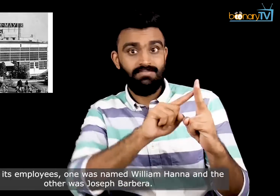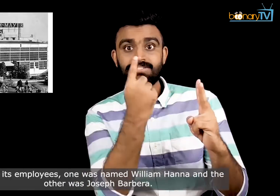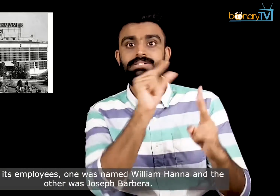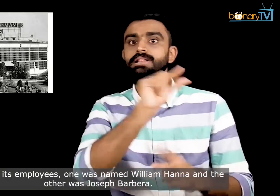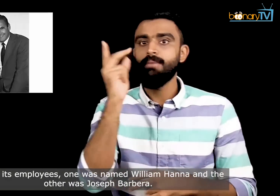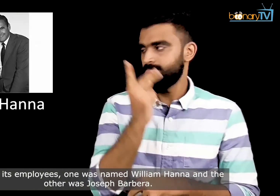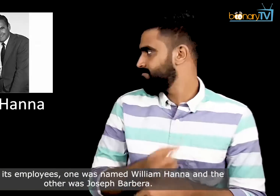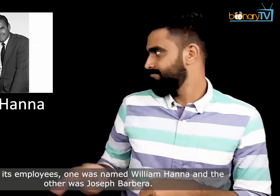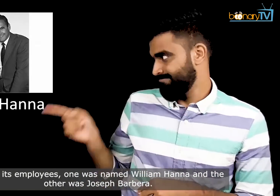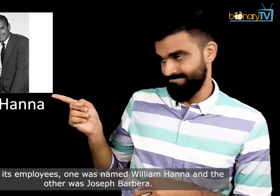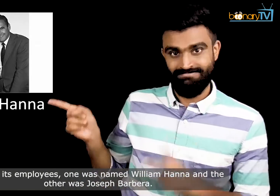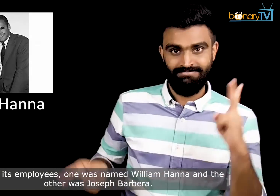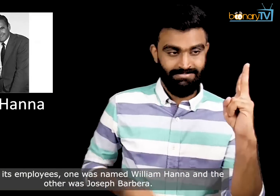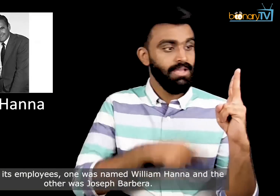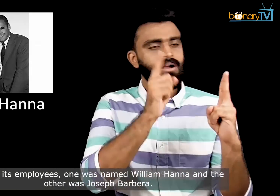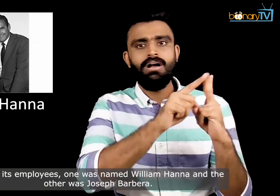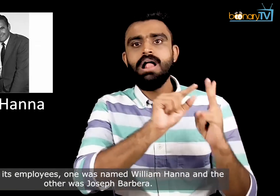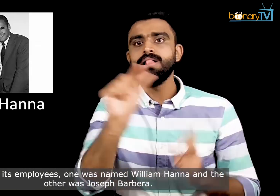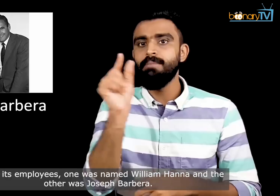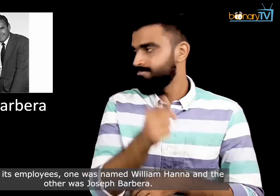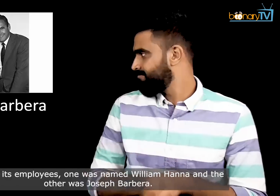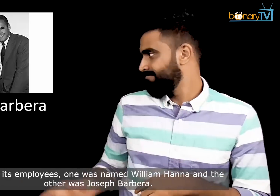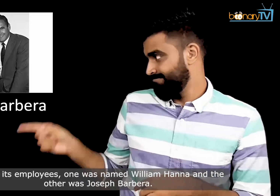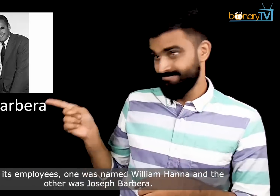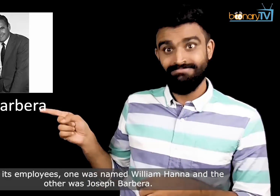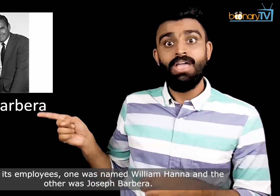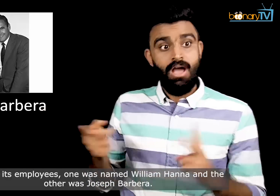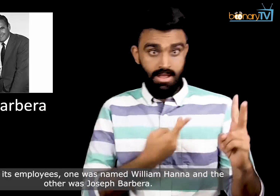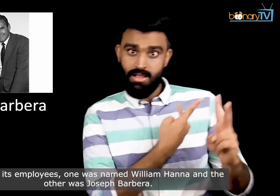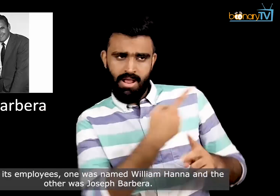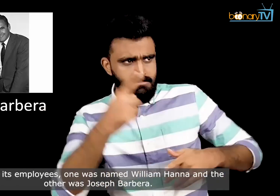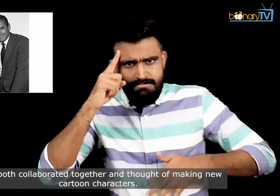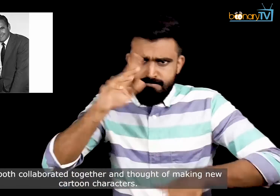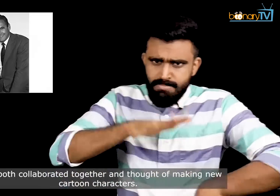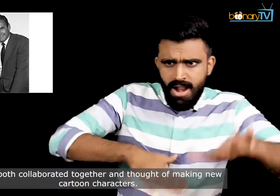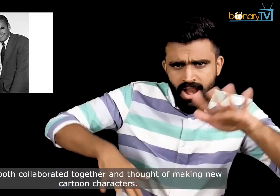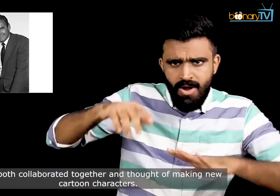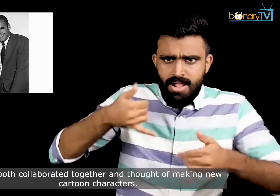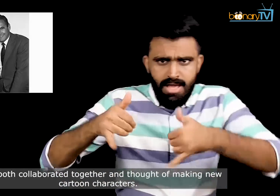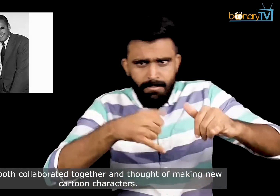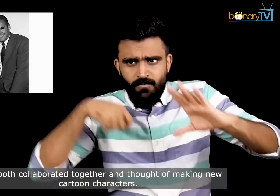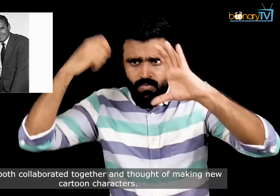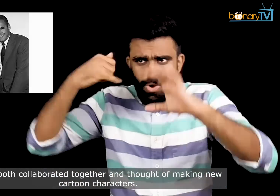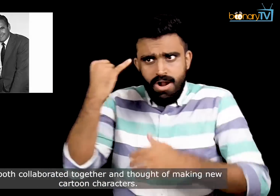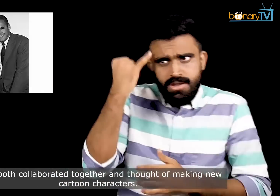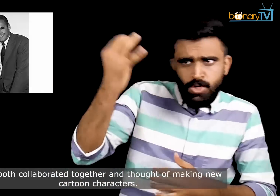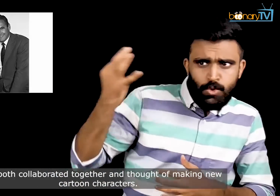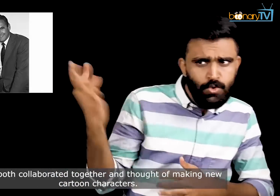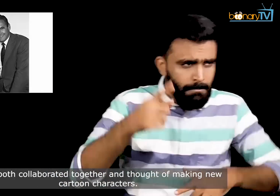one was named William Hanna and the other was Joseph Barbera. They both collaborated together and thought